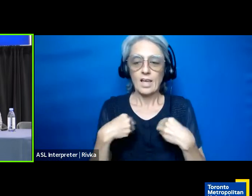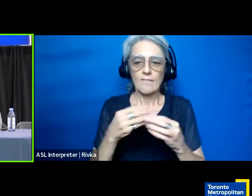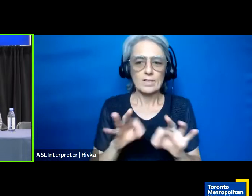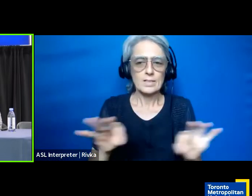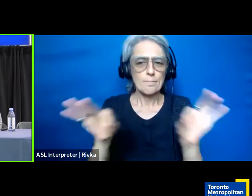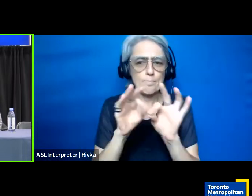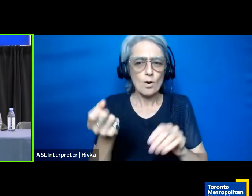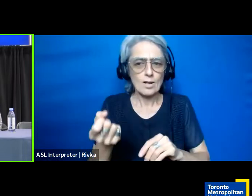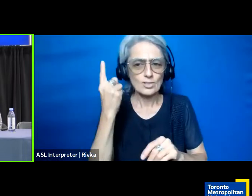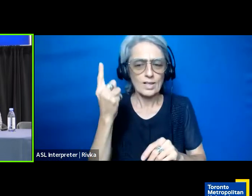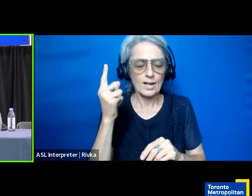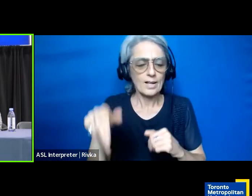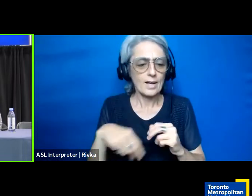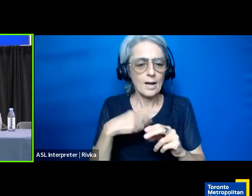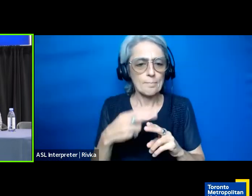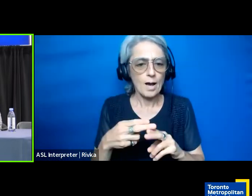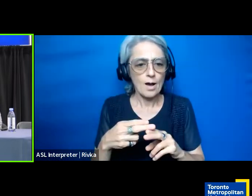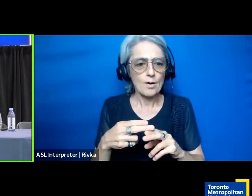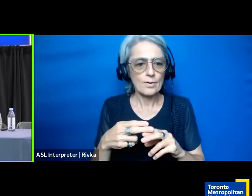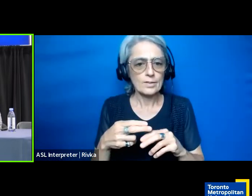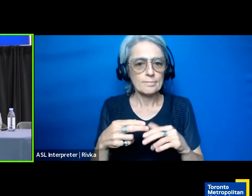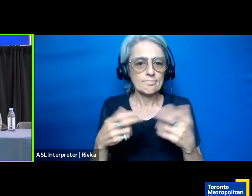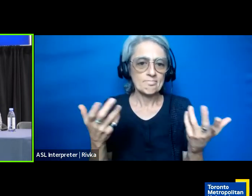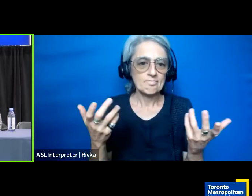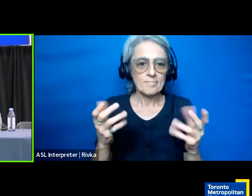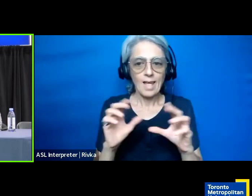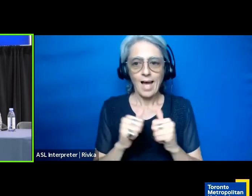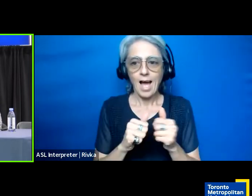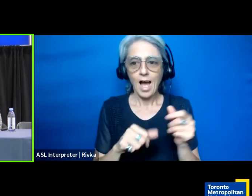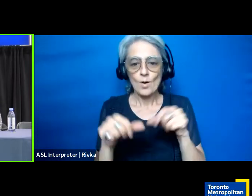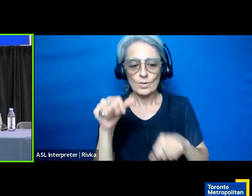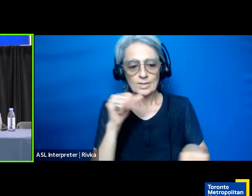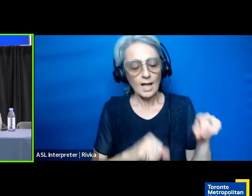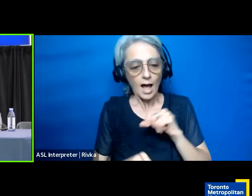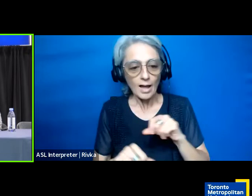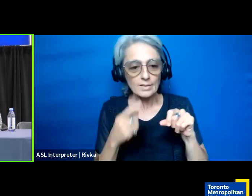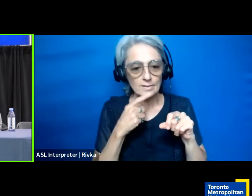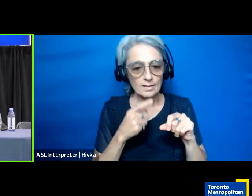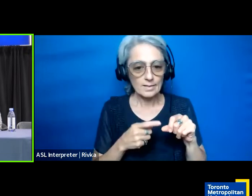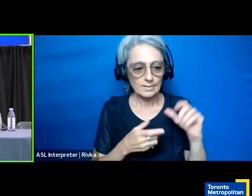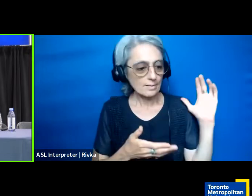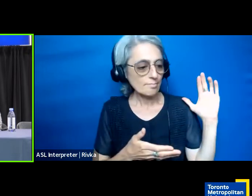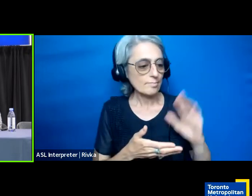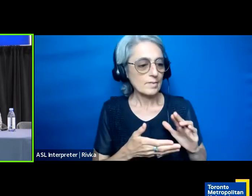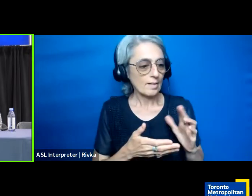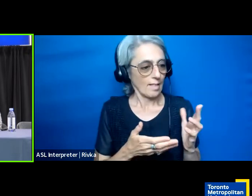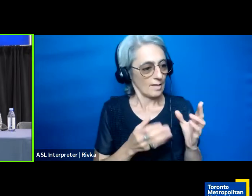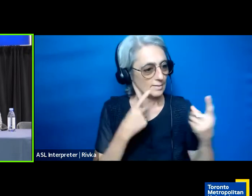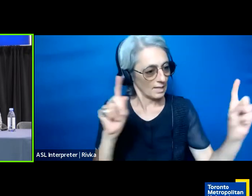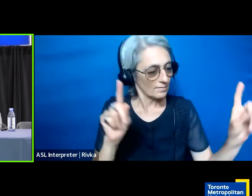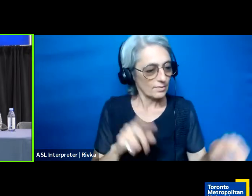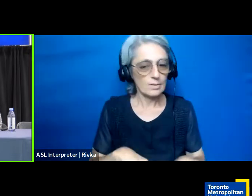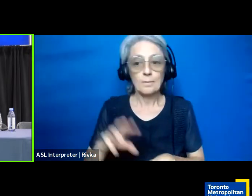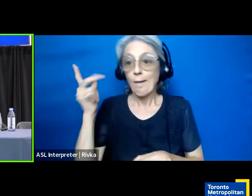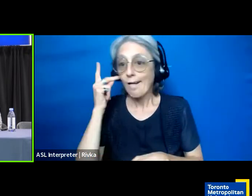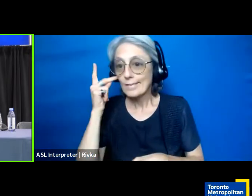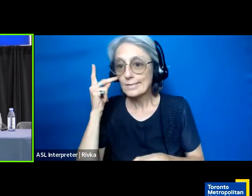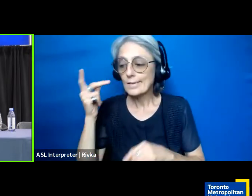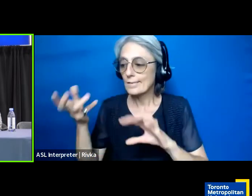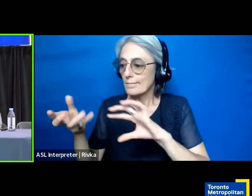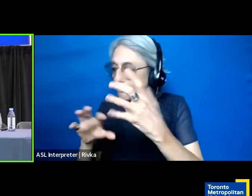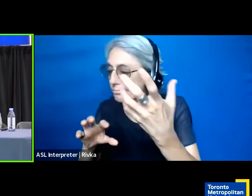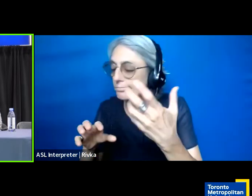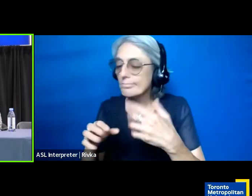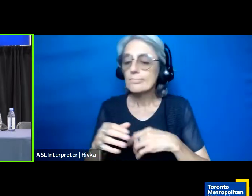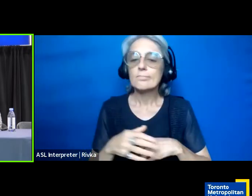these the way science is compromised, the way politics is compromised. Why do these books not